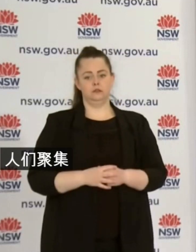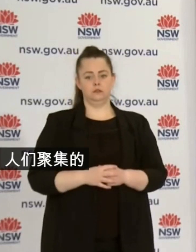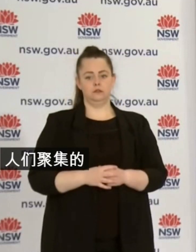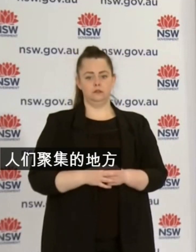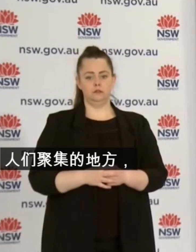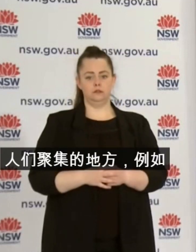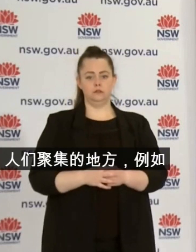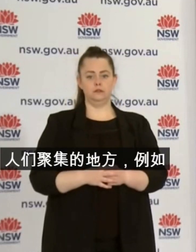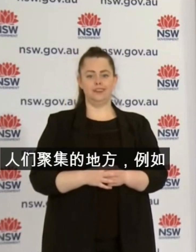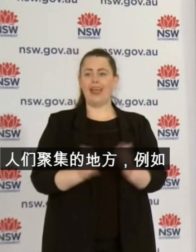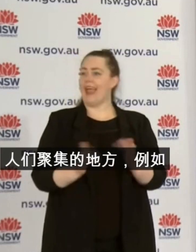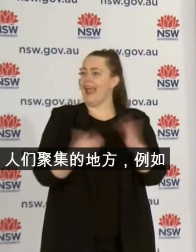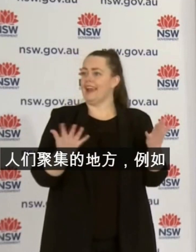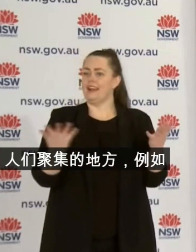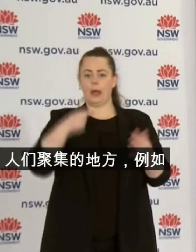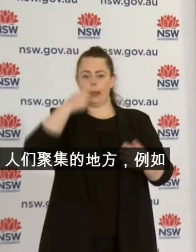people congregate, such as